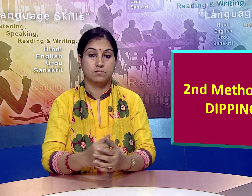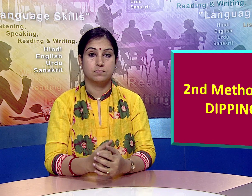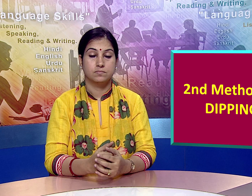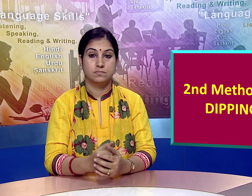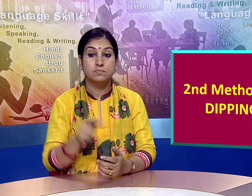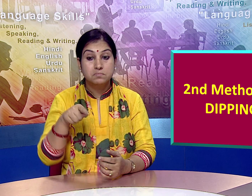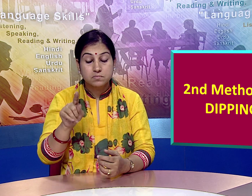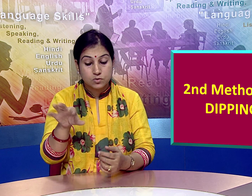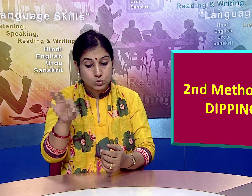to choose